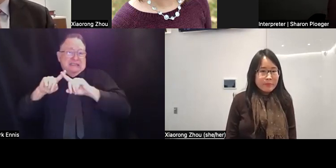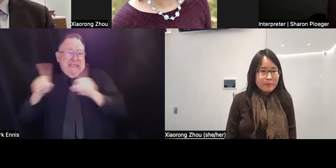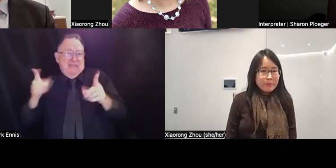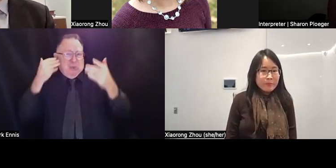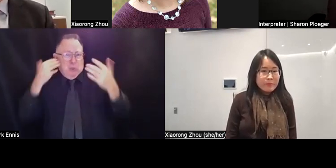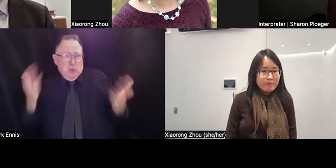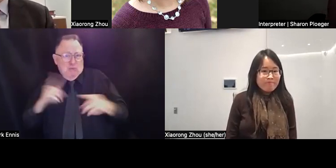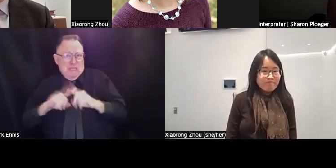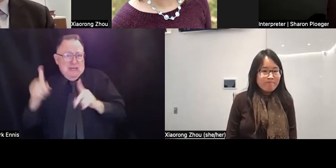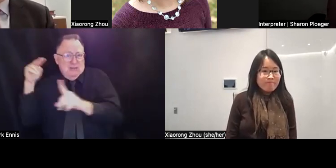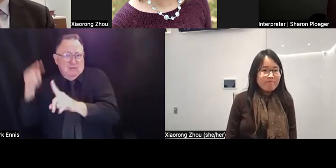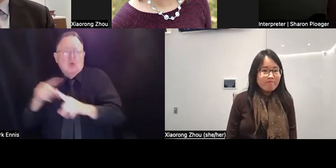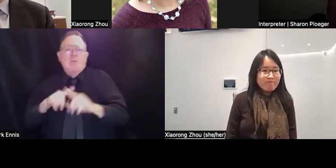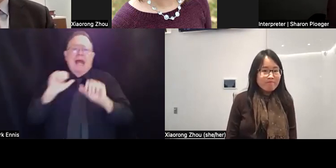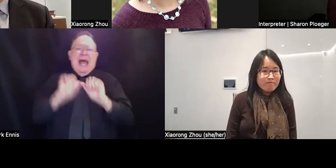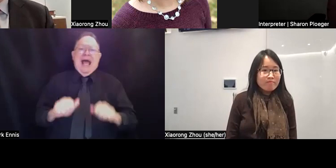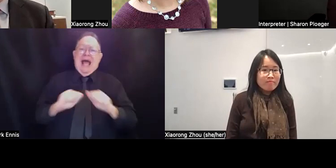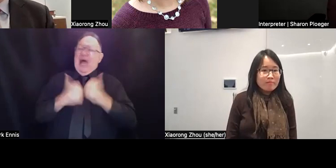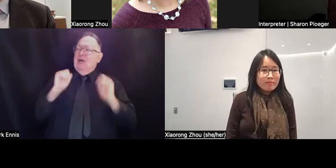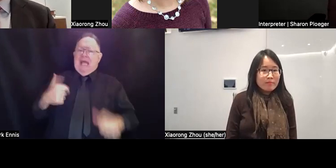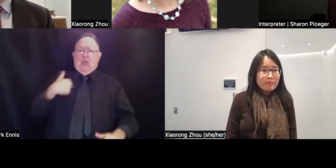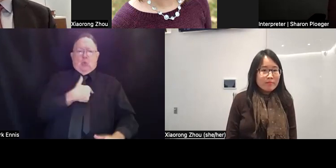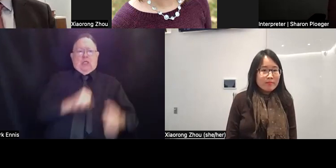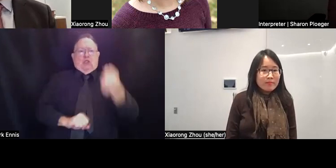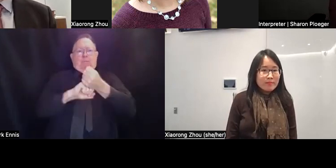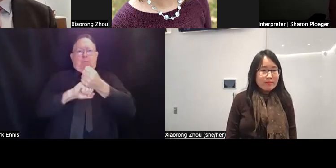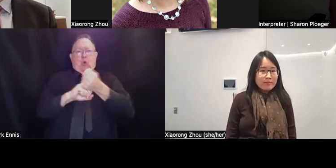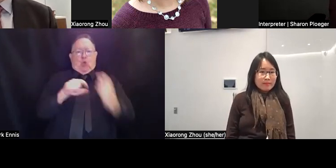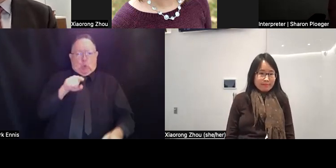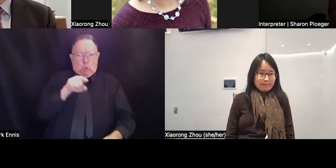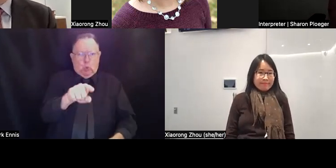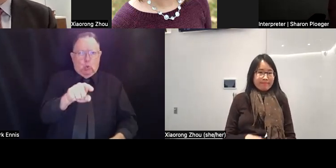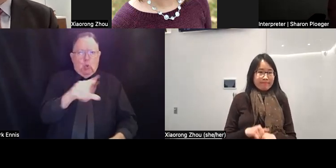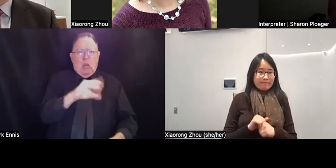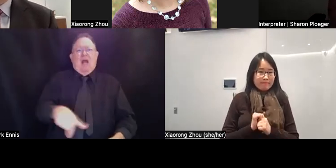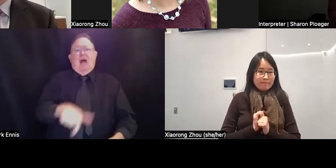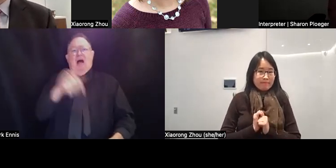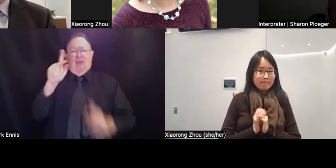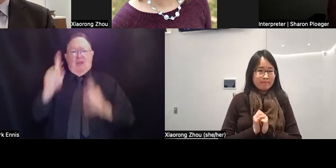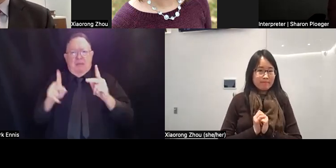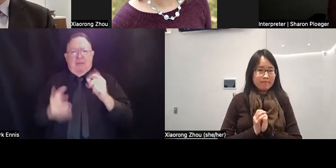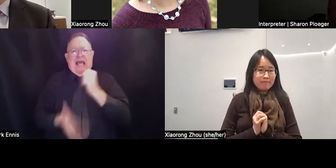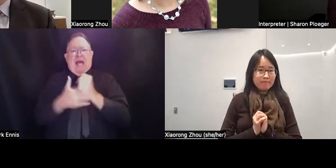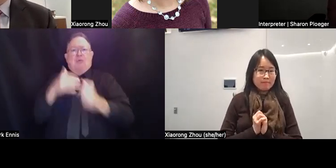support you and other deaf advocates so that you are leading this work effectively?